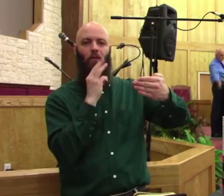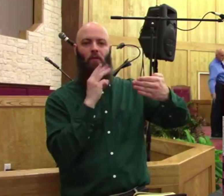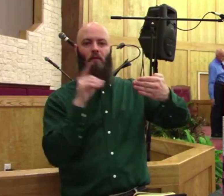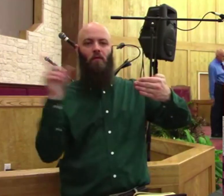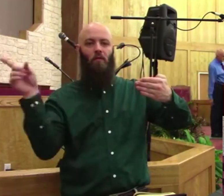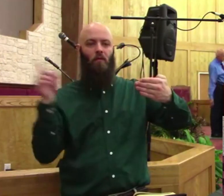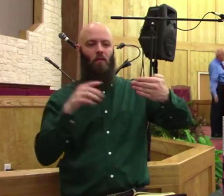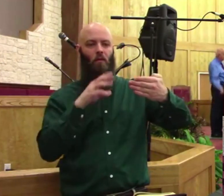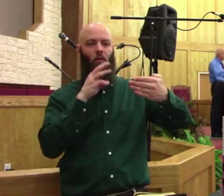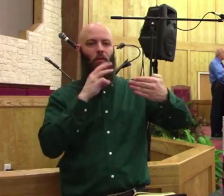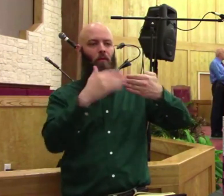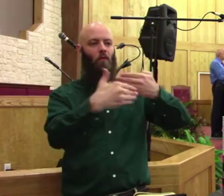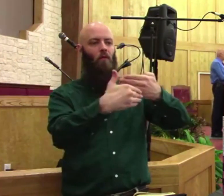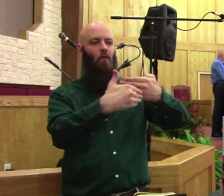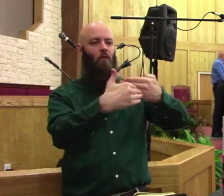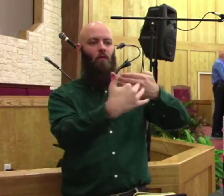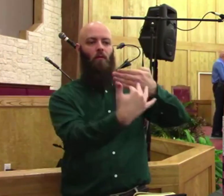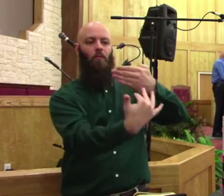the river,